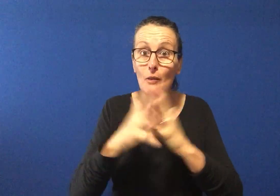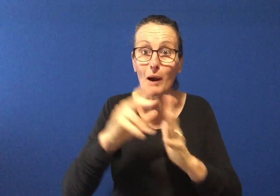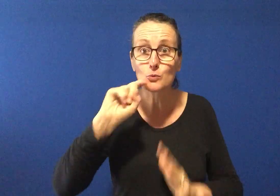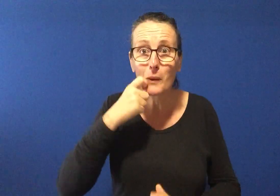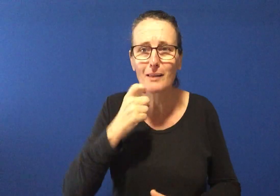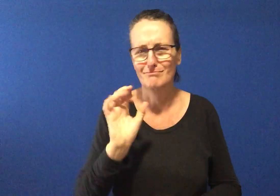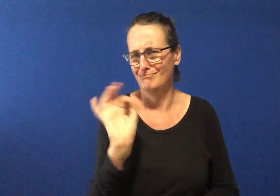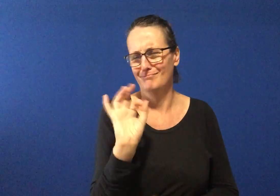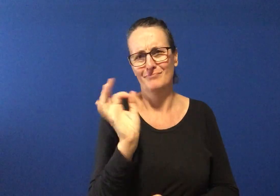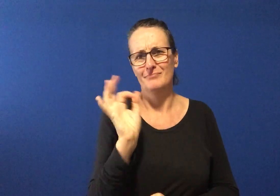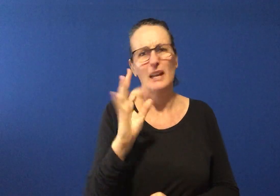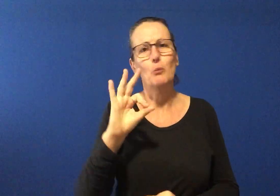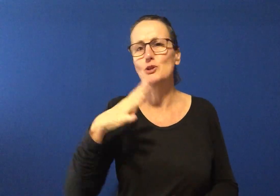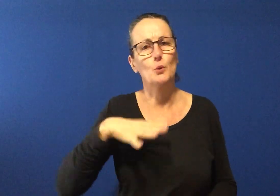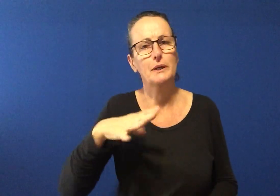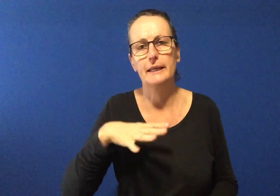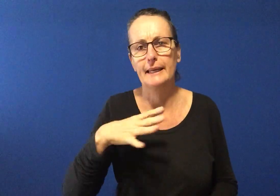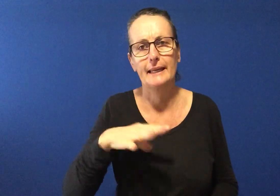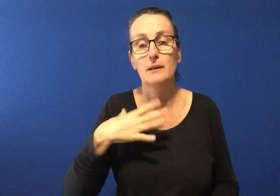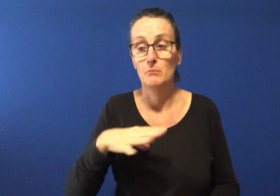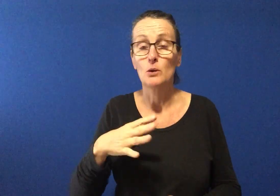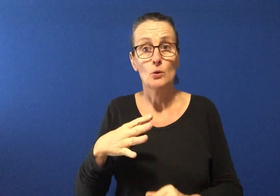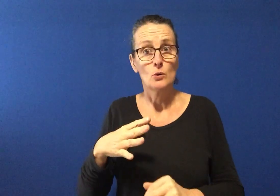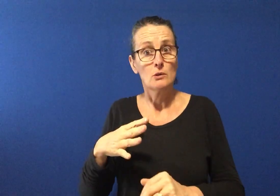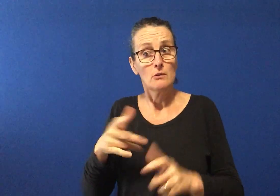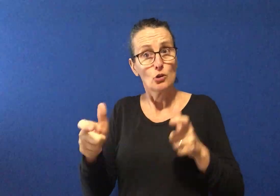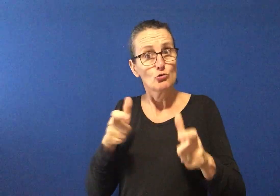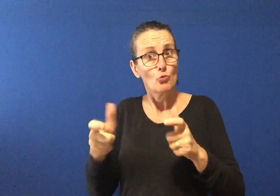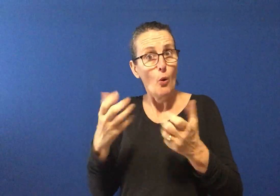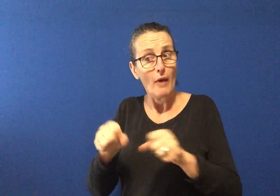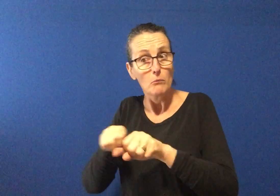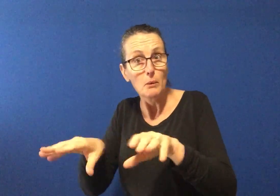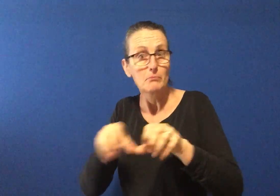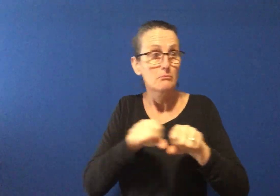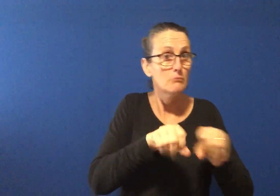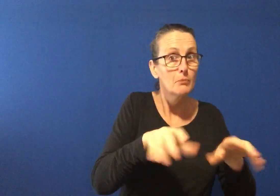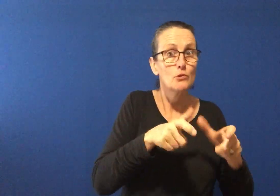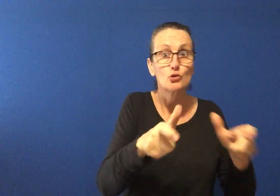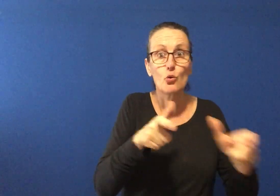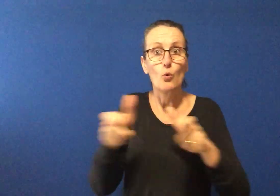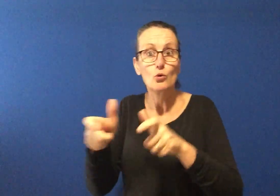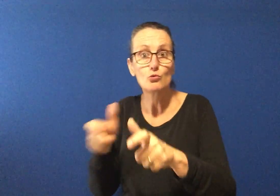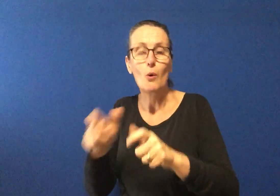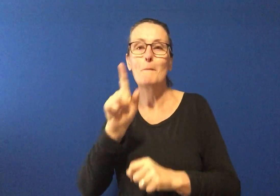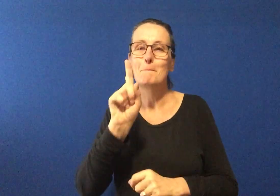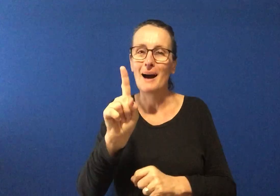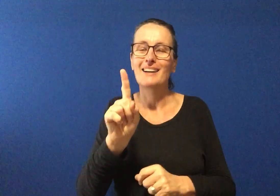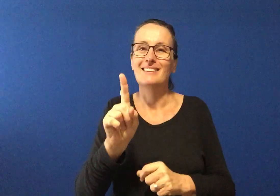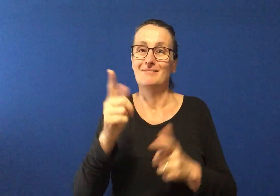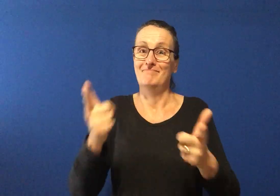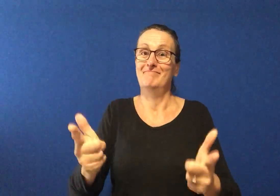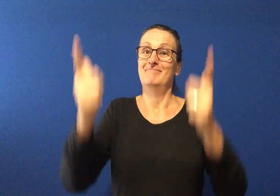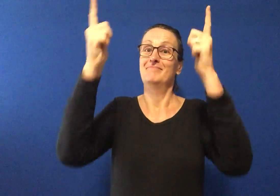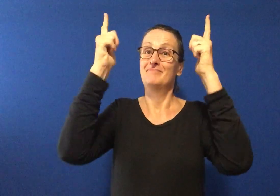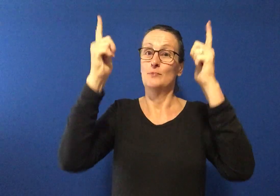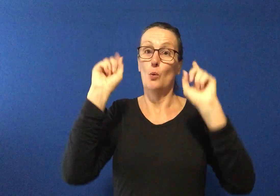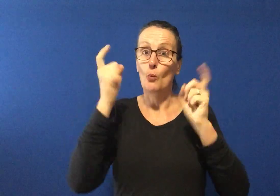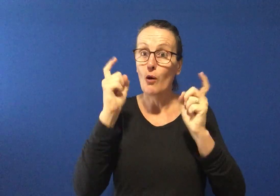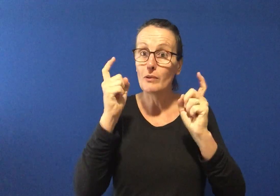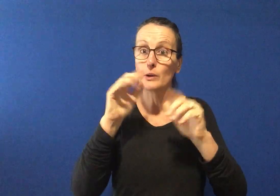is it really merited, because they're controlling it pretty well. Of course, what worries the authorities, I assume, in New South Wales is that